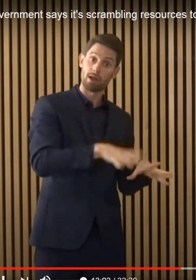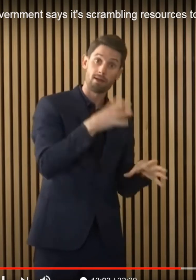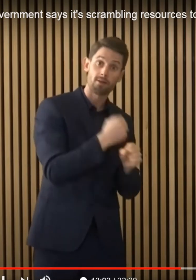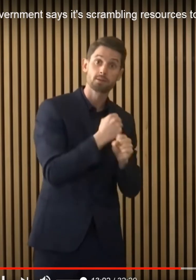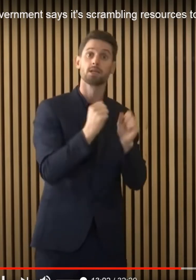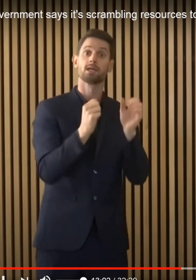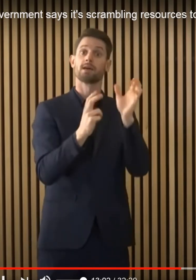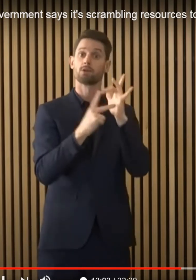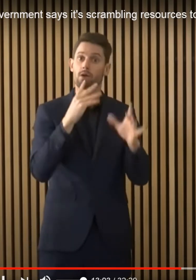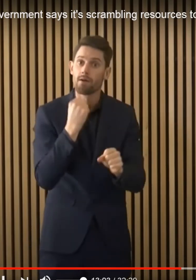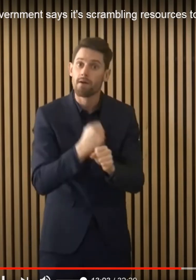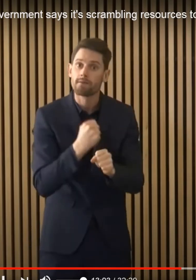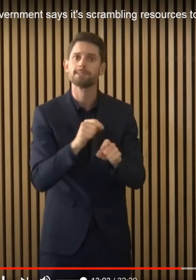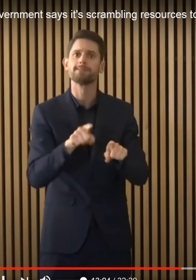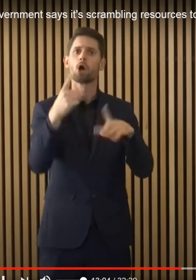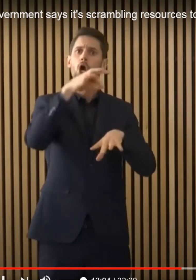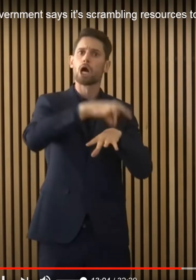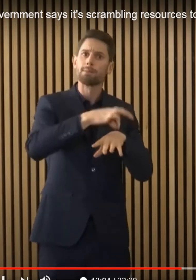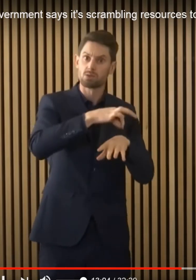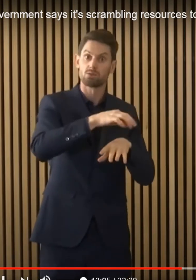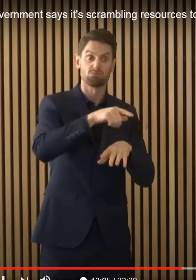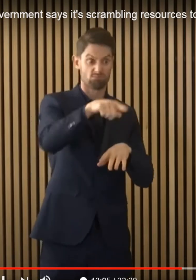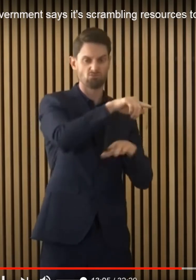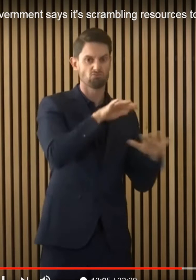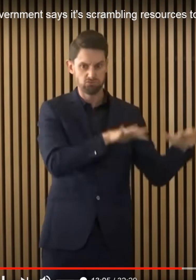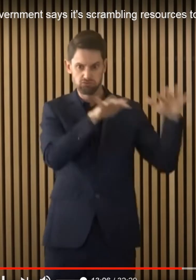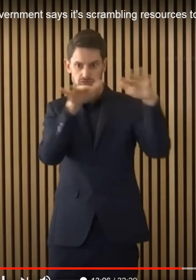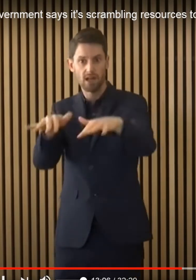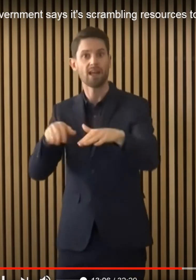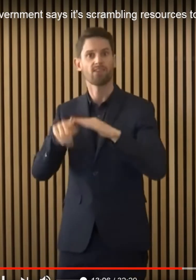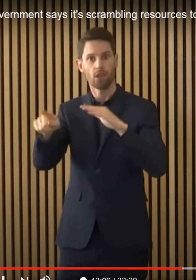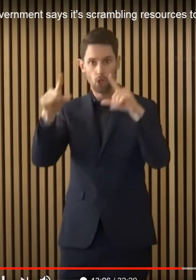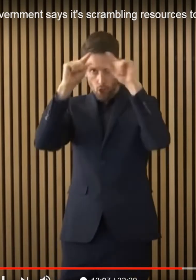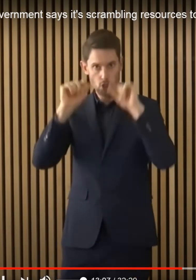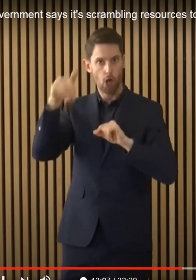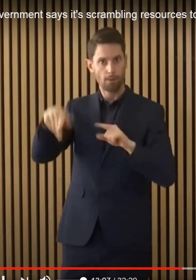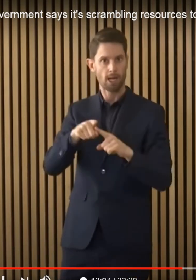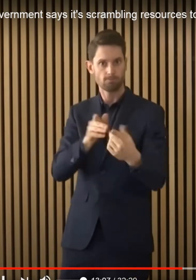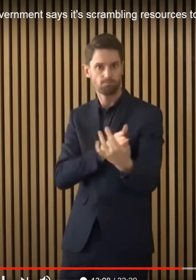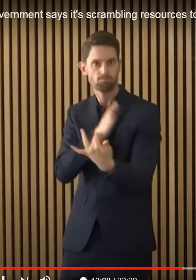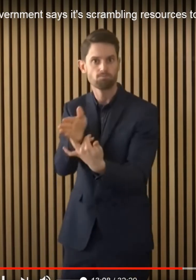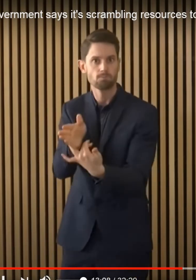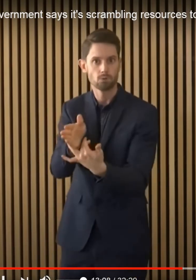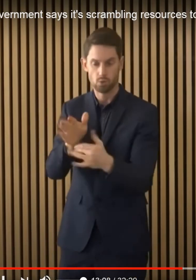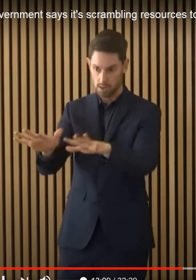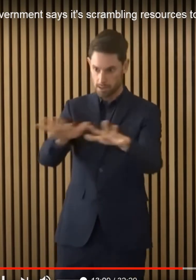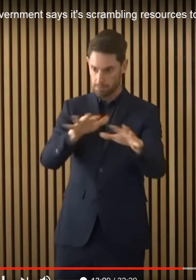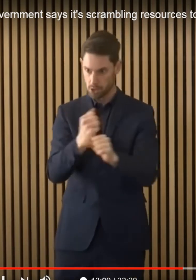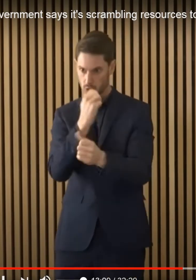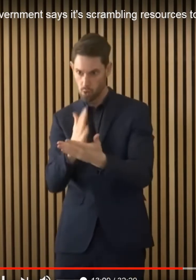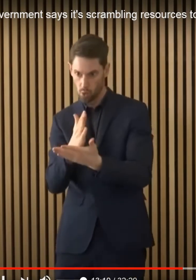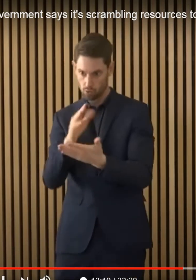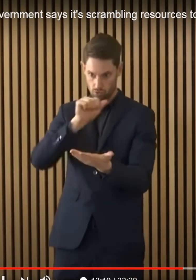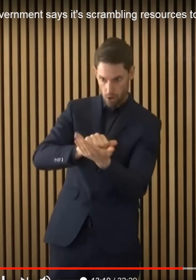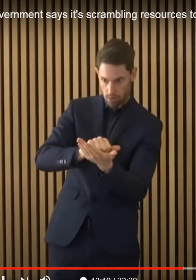providers into those facilities to make sure that we can stabilise,